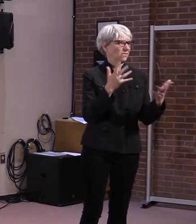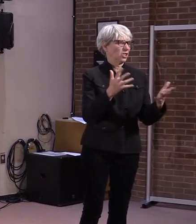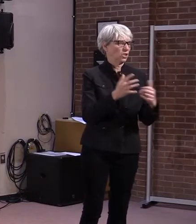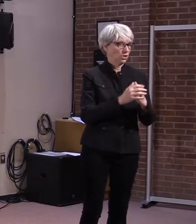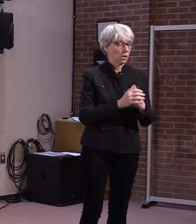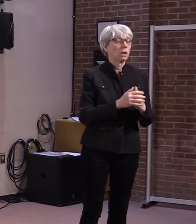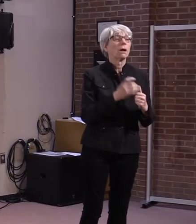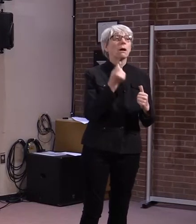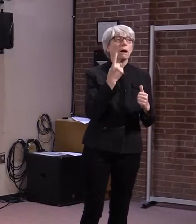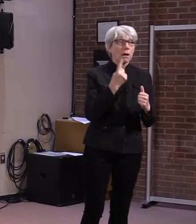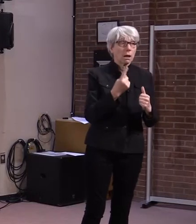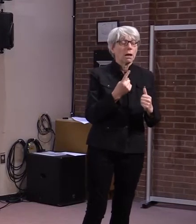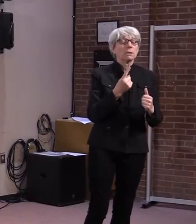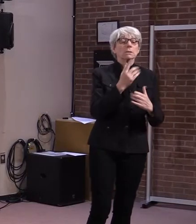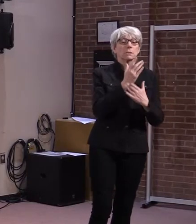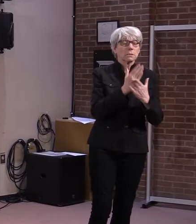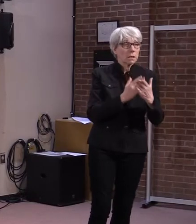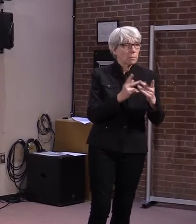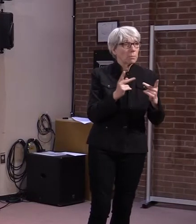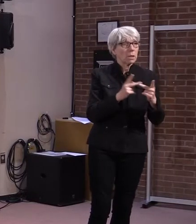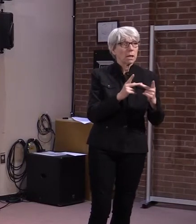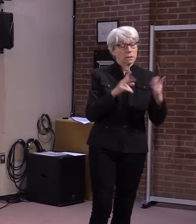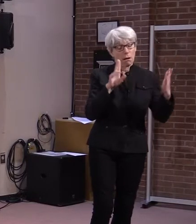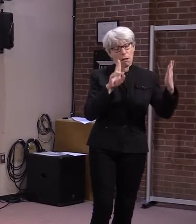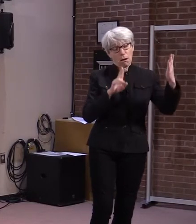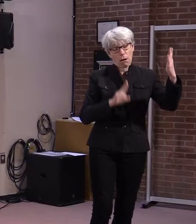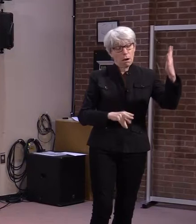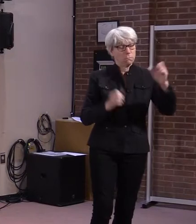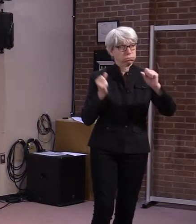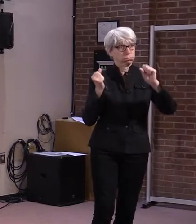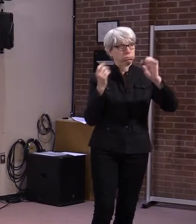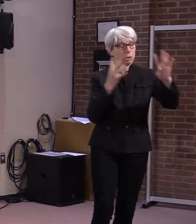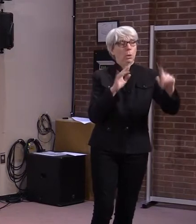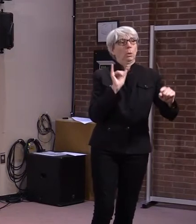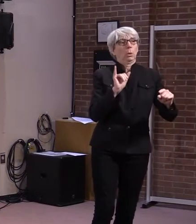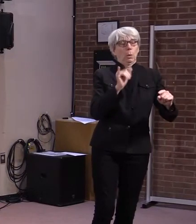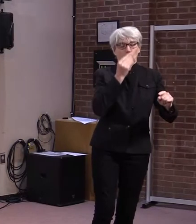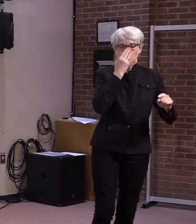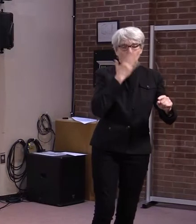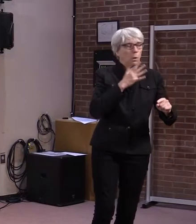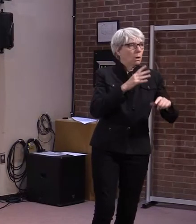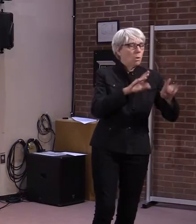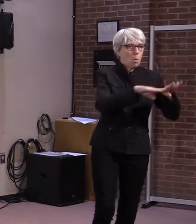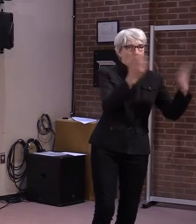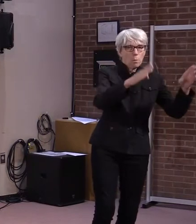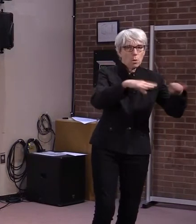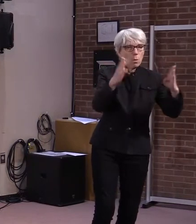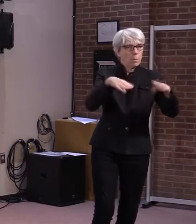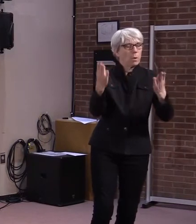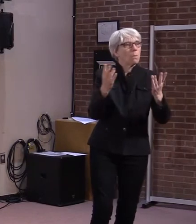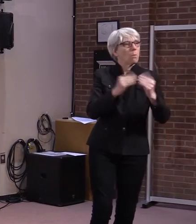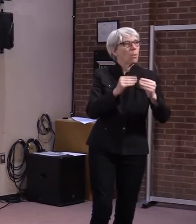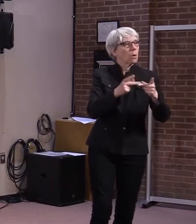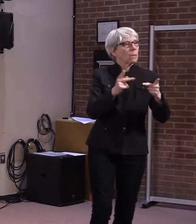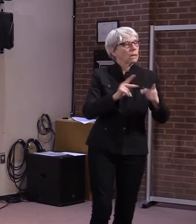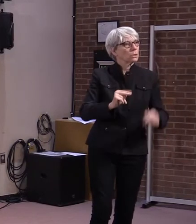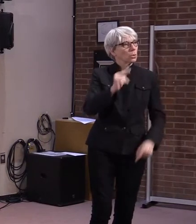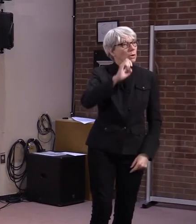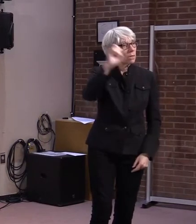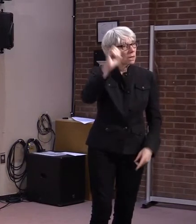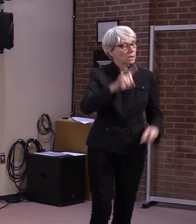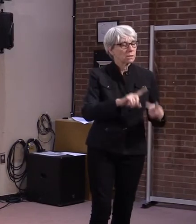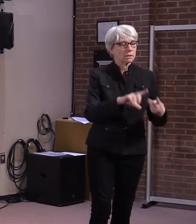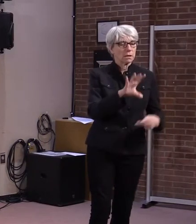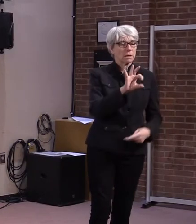saw oversubscription at test sites and are now planning to add even more testing opportunities in the Northeast Kingdom, Franklin